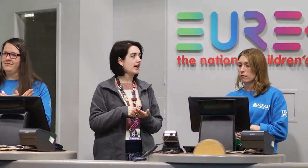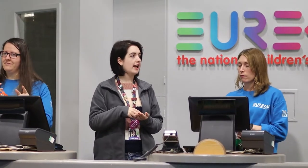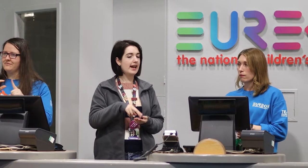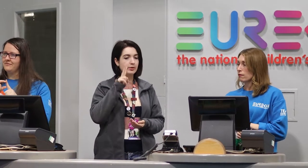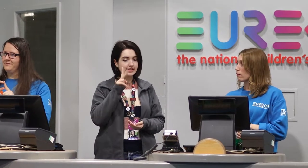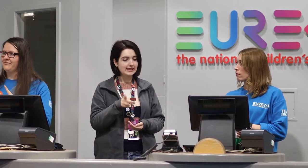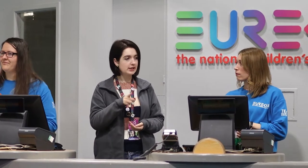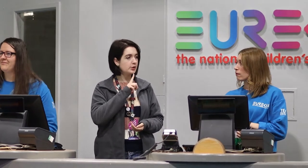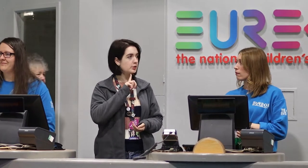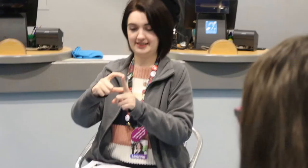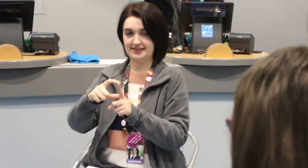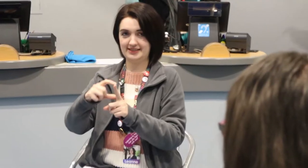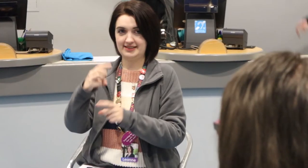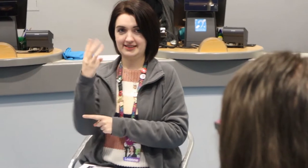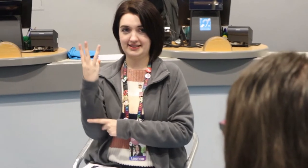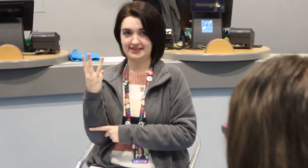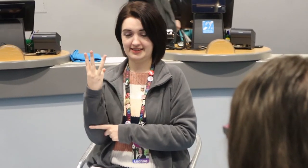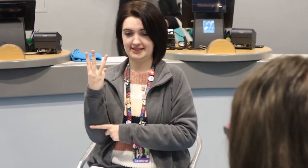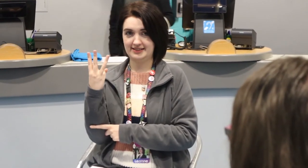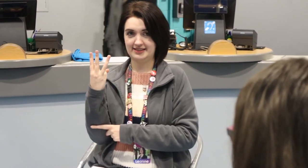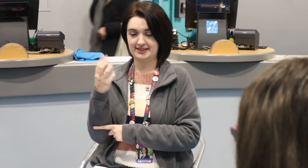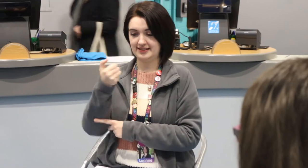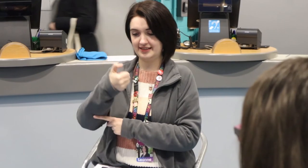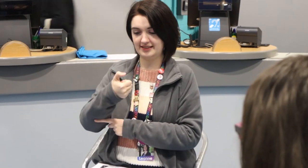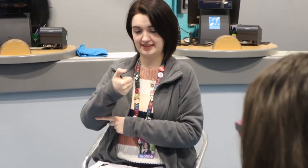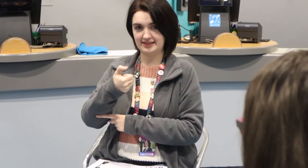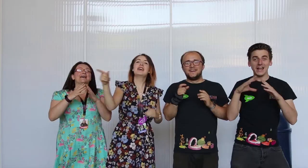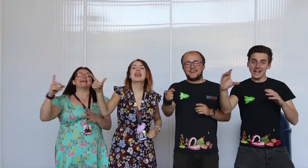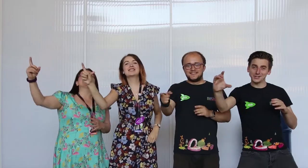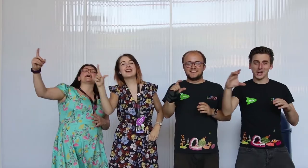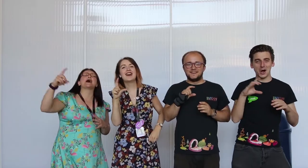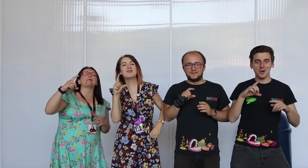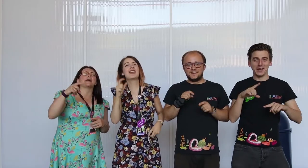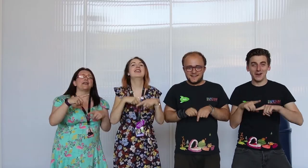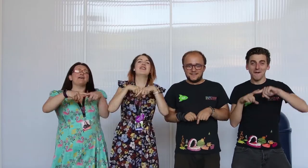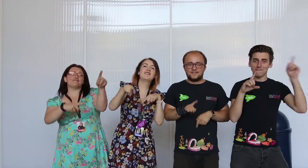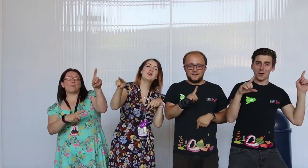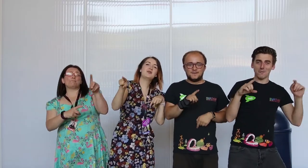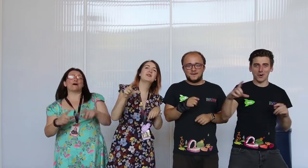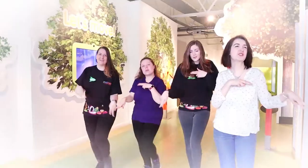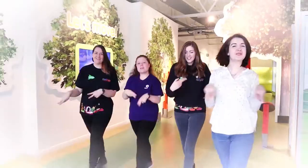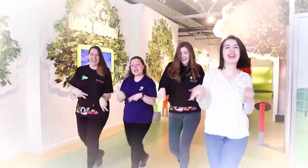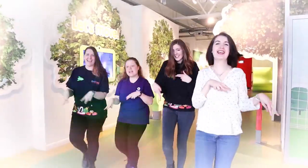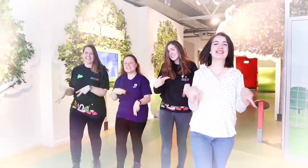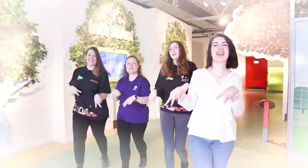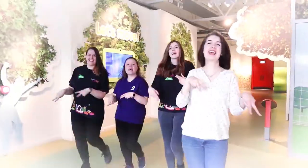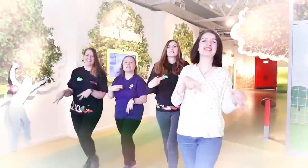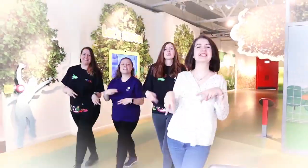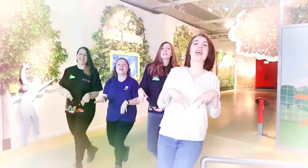So I teach some of the staff that we have how to do some sign language so they can use it in the museum or on the till just to make us more of an inclusive